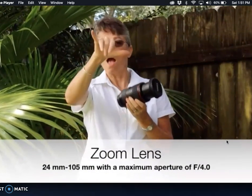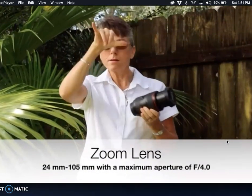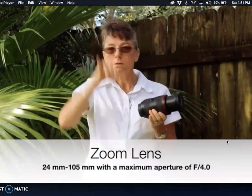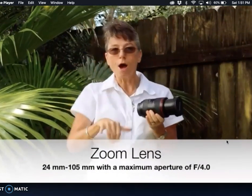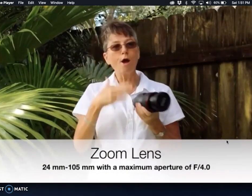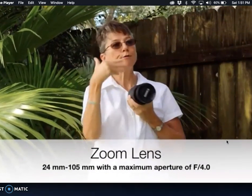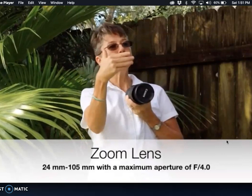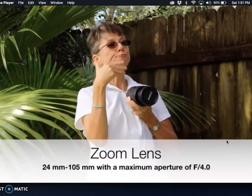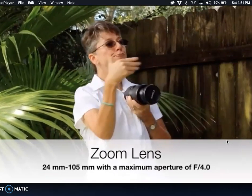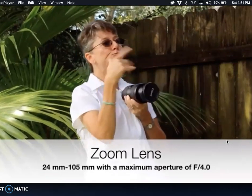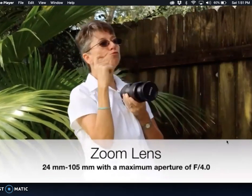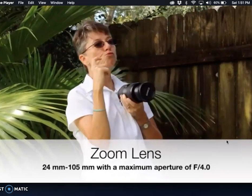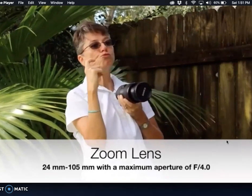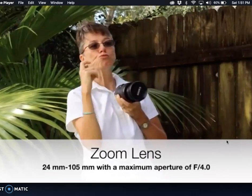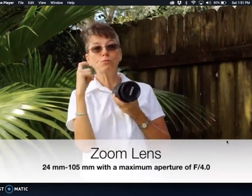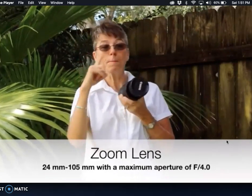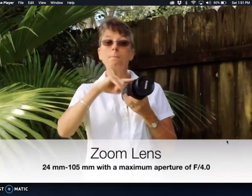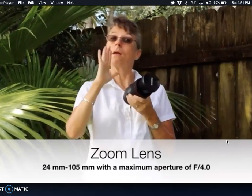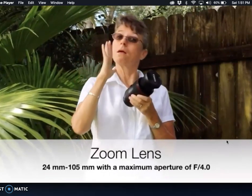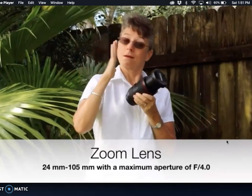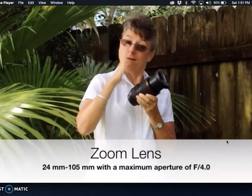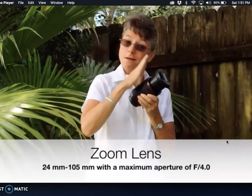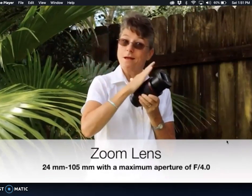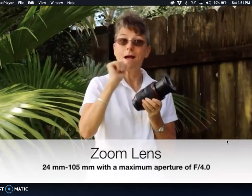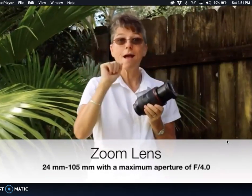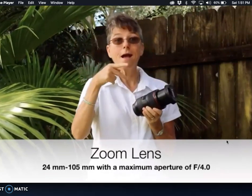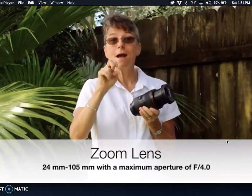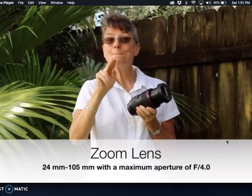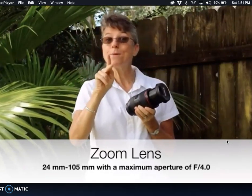You can change the distance while you stay in one place on this camera.